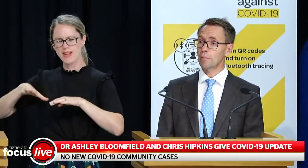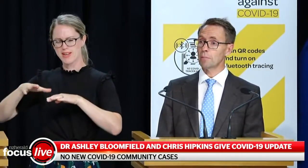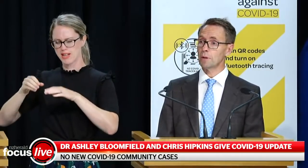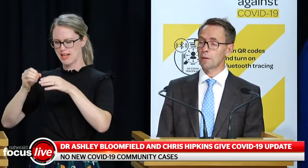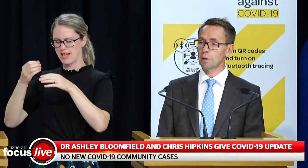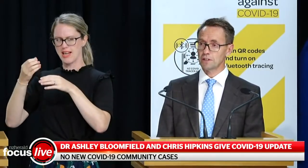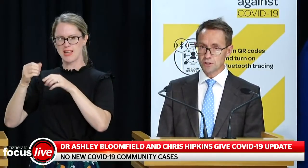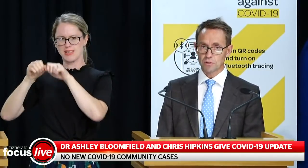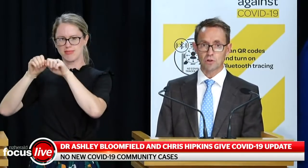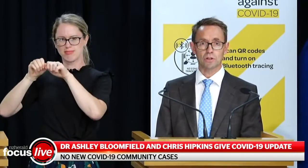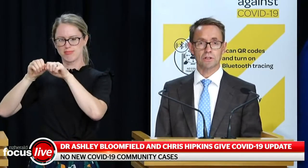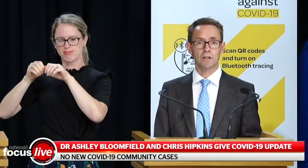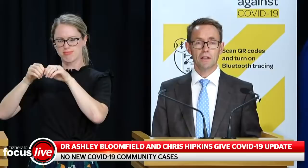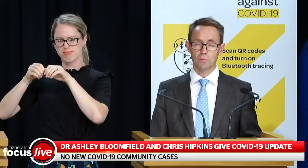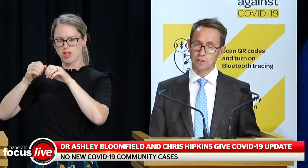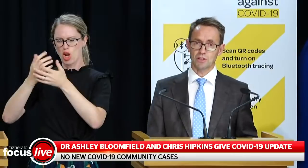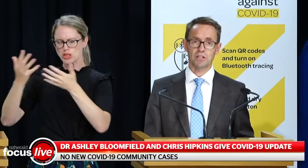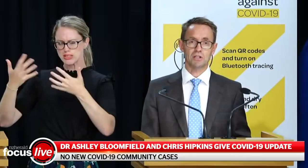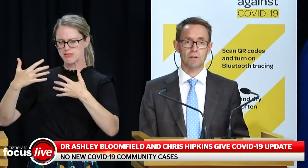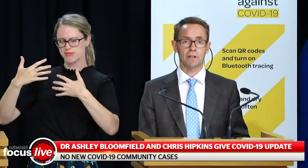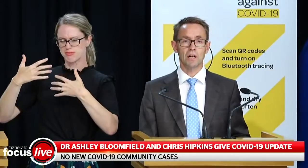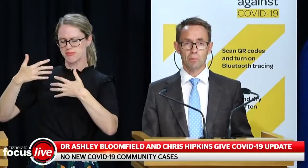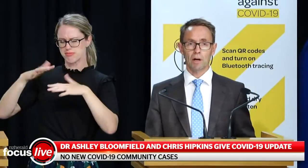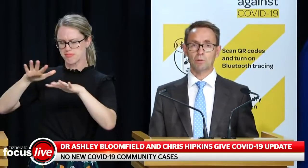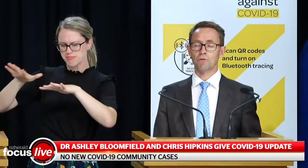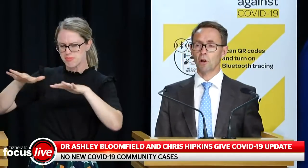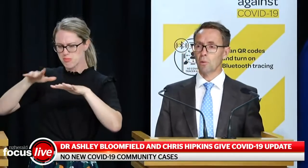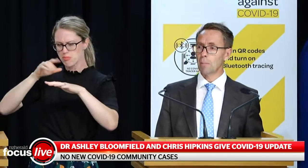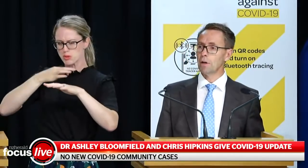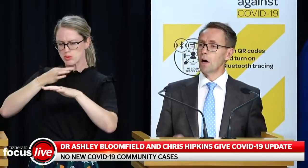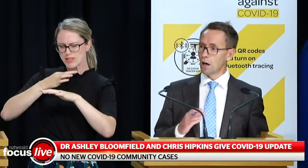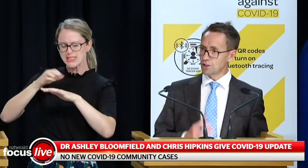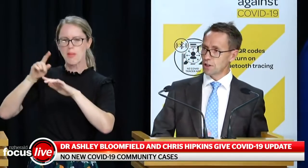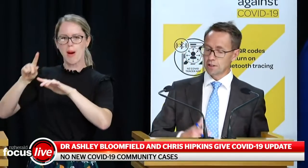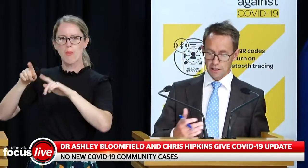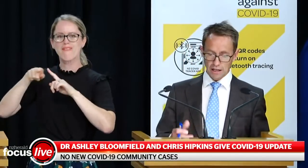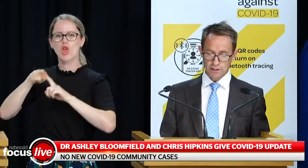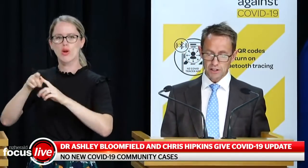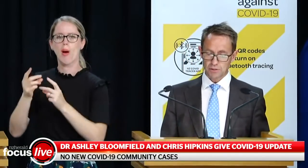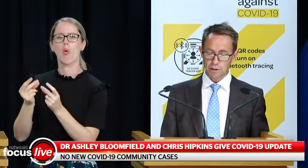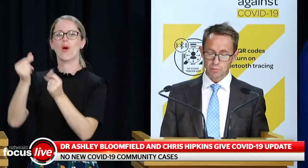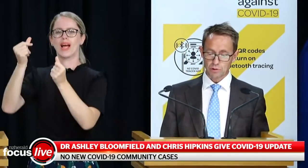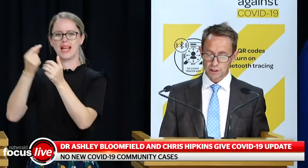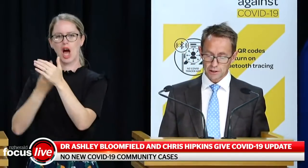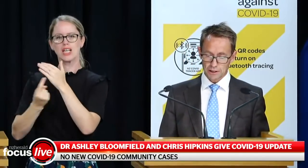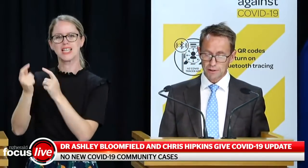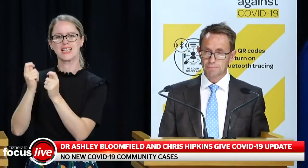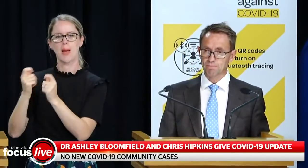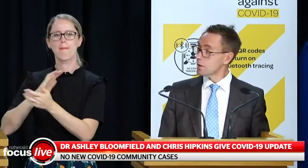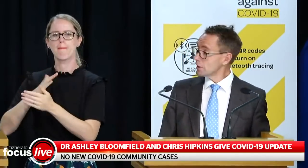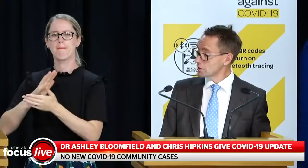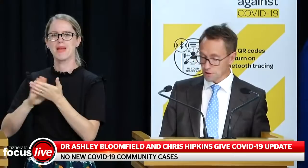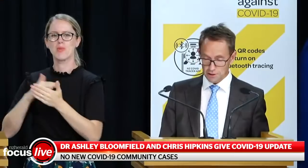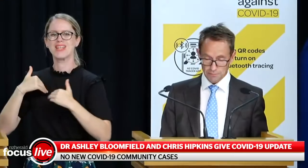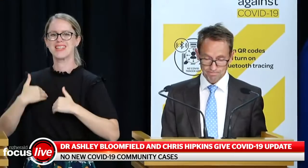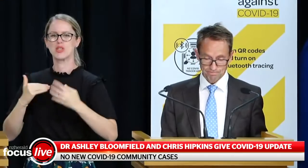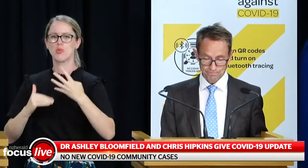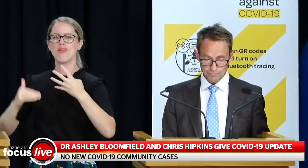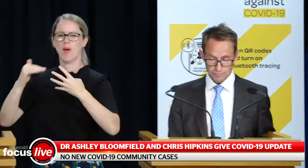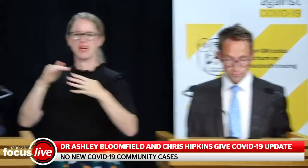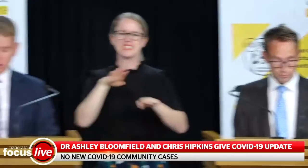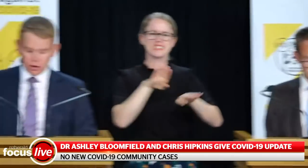of places of interest that we successfully were able to follow up, isolate and test people to get ahead of it. Thanks,